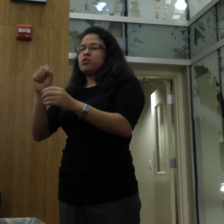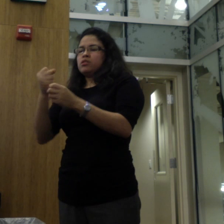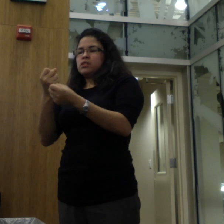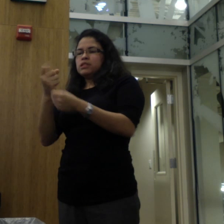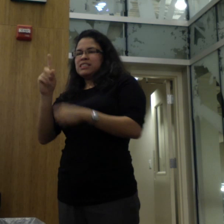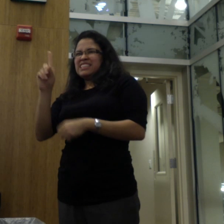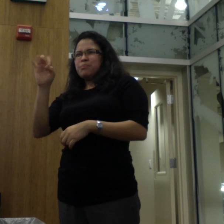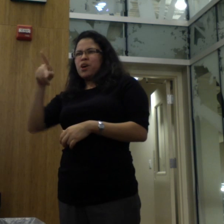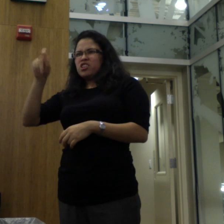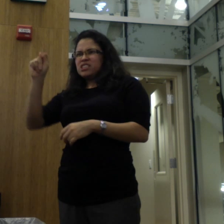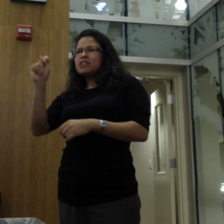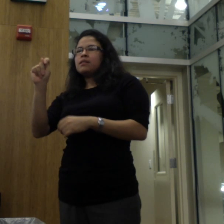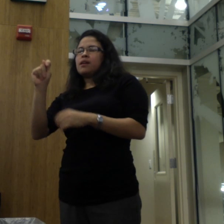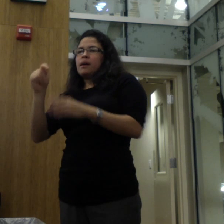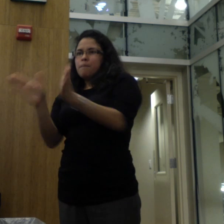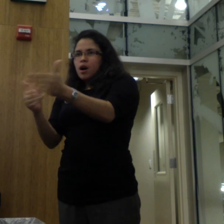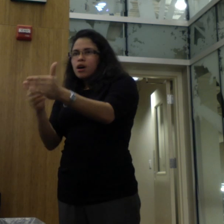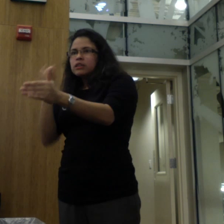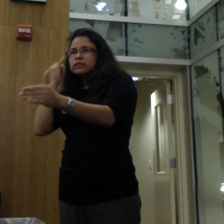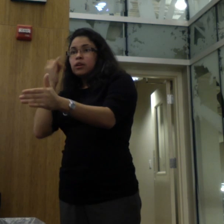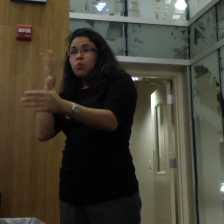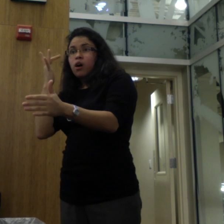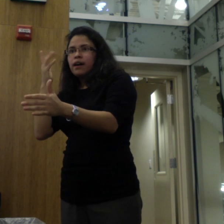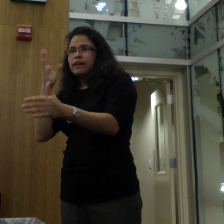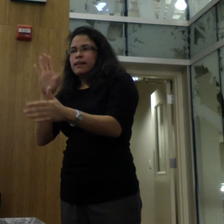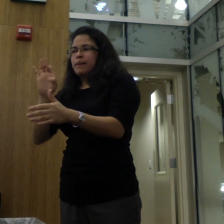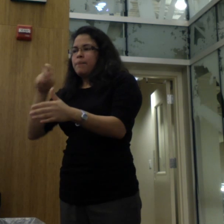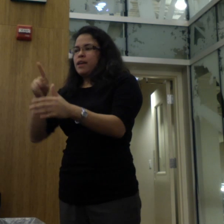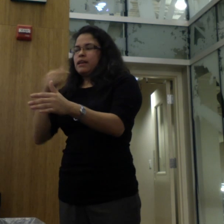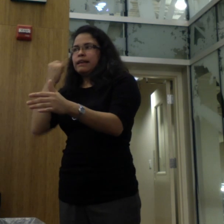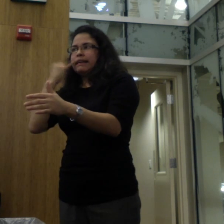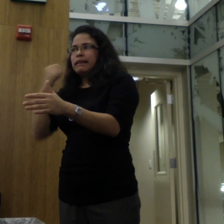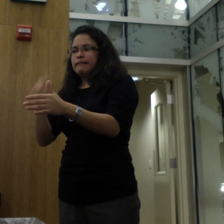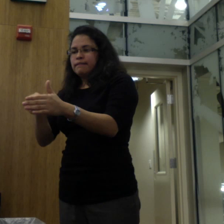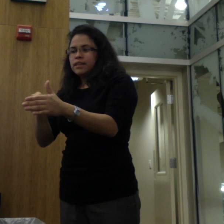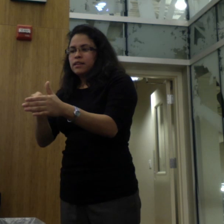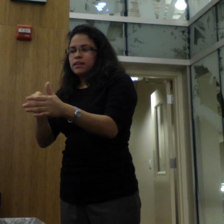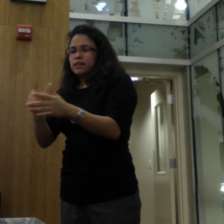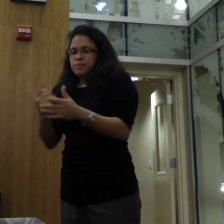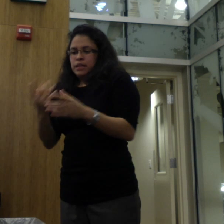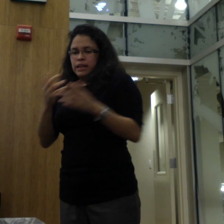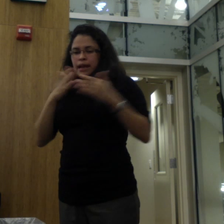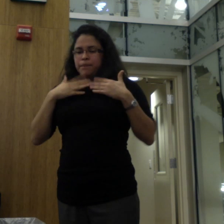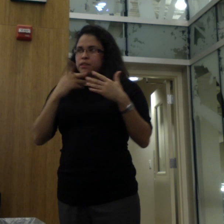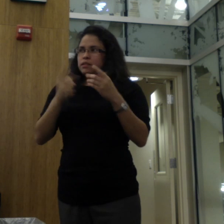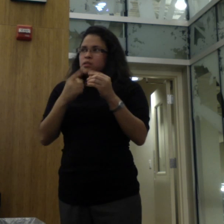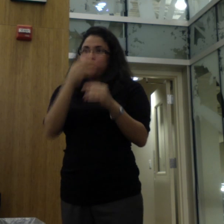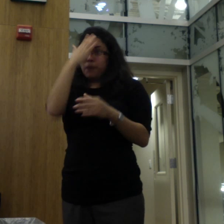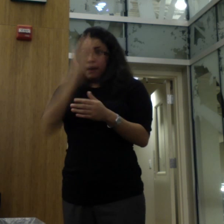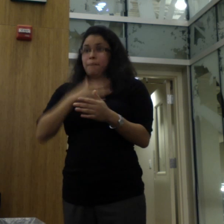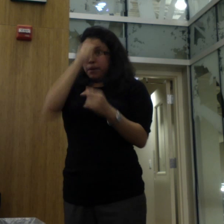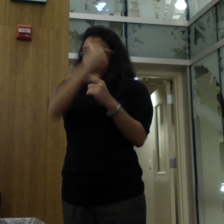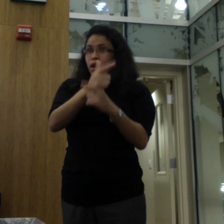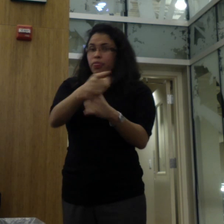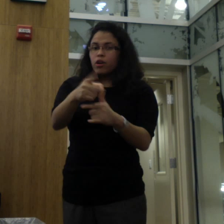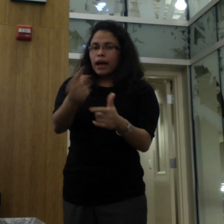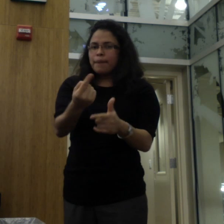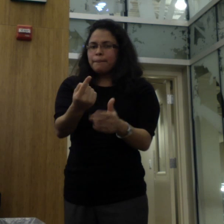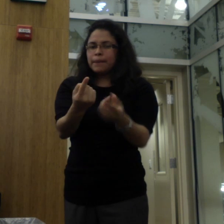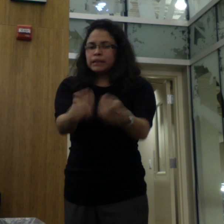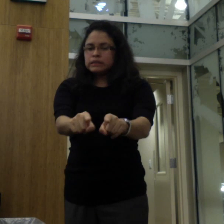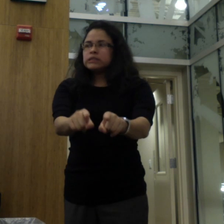not always the best thing, because if something happens to you, you have to be the one that opens the safety deposit box. Each bank may be a little different, and they may